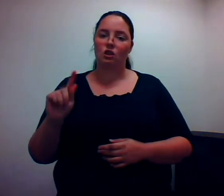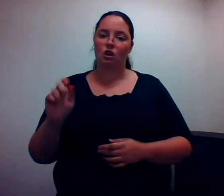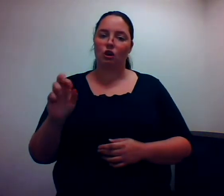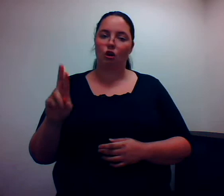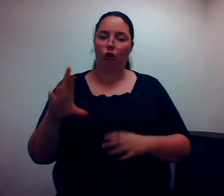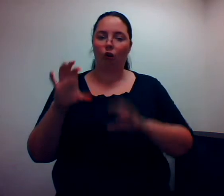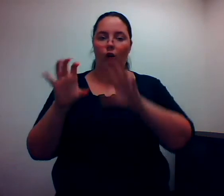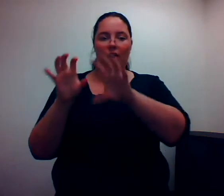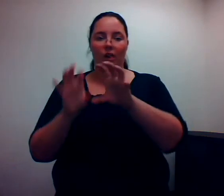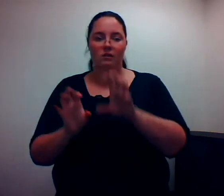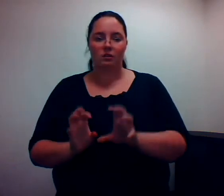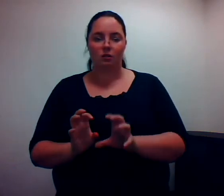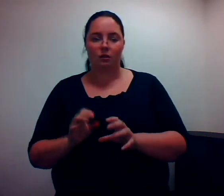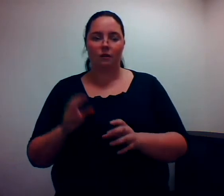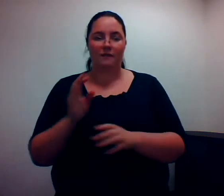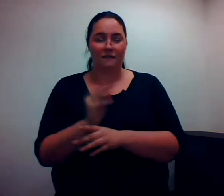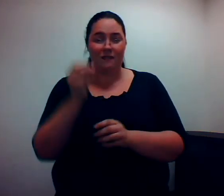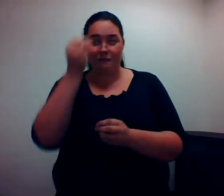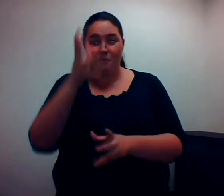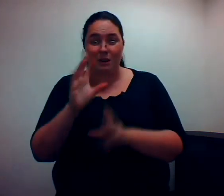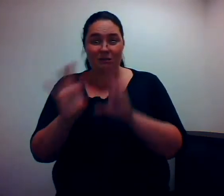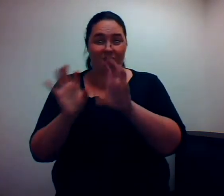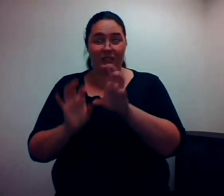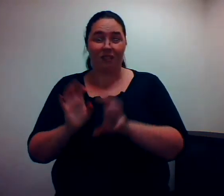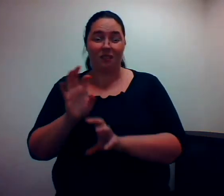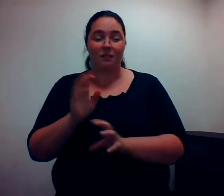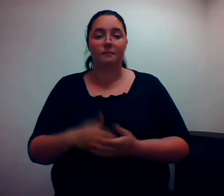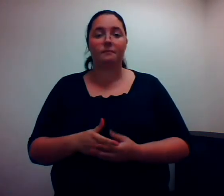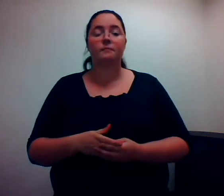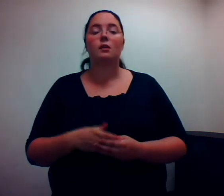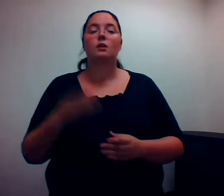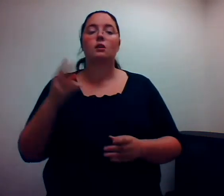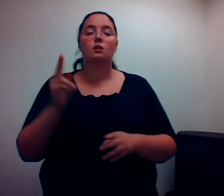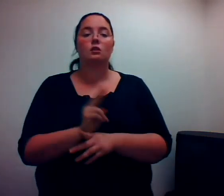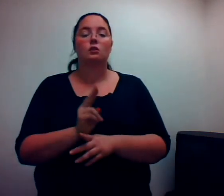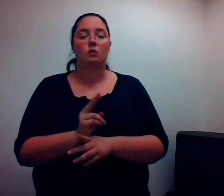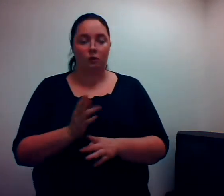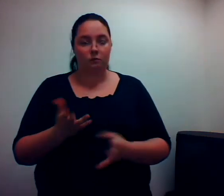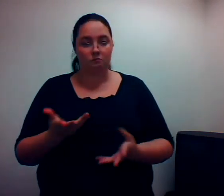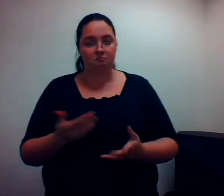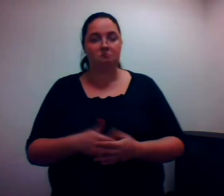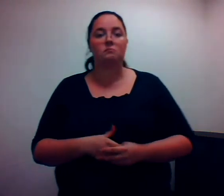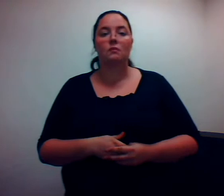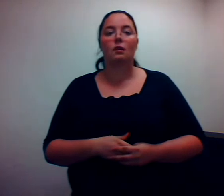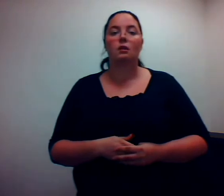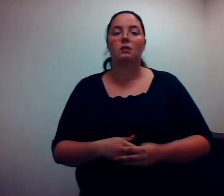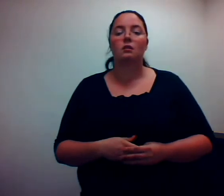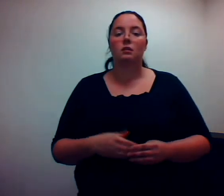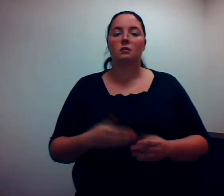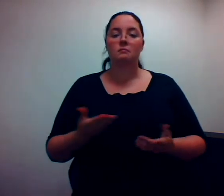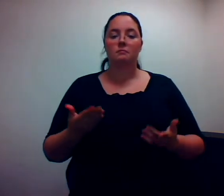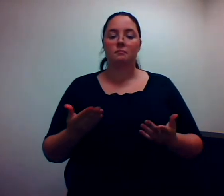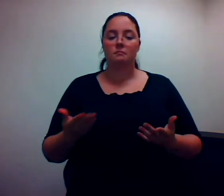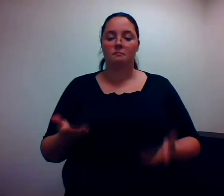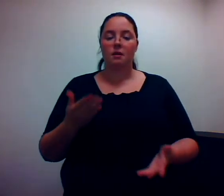doing, and often it's a combination of patterns, which is good for them to see as well. So they draw a concept map, maybe write a summary, and here they're